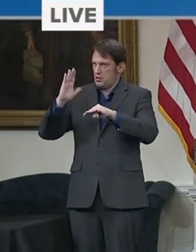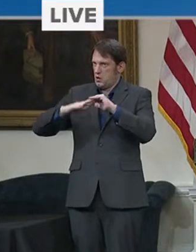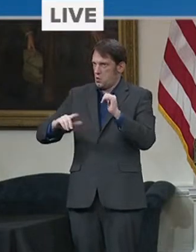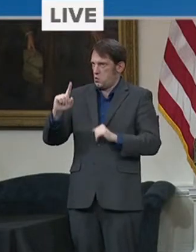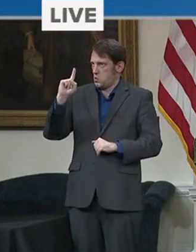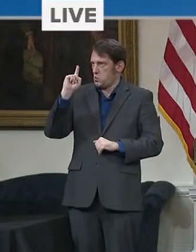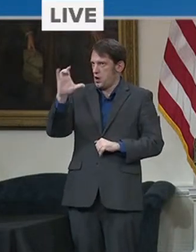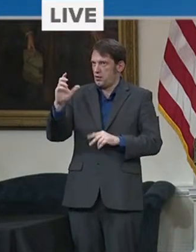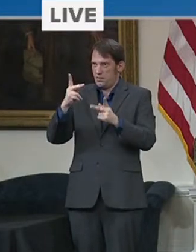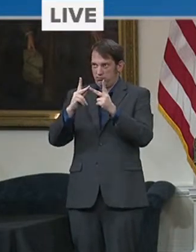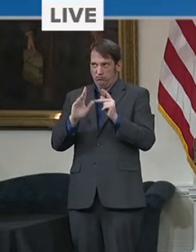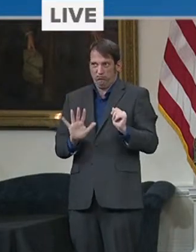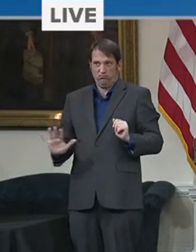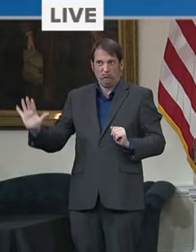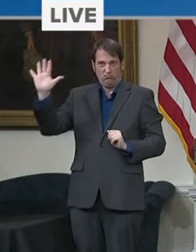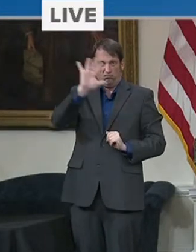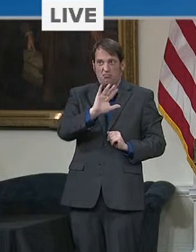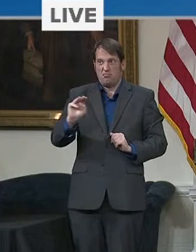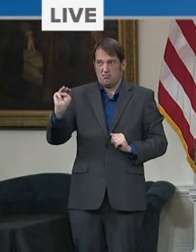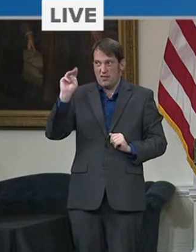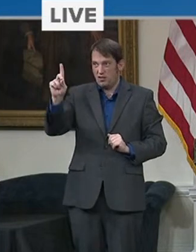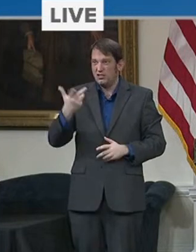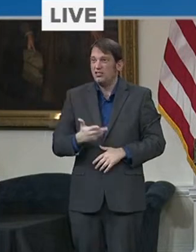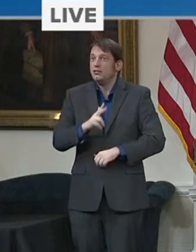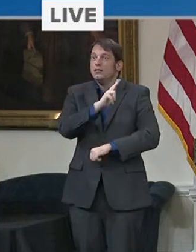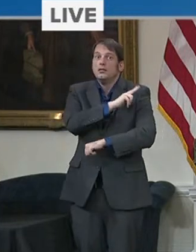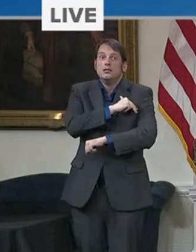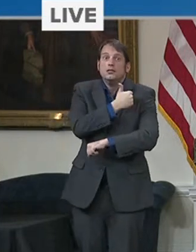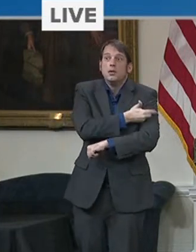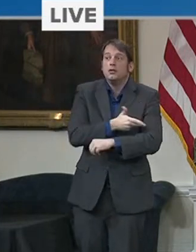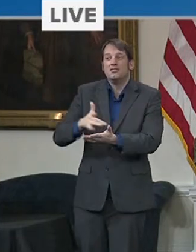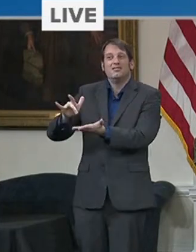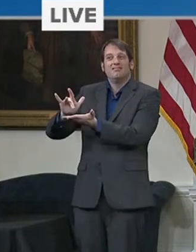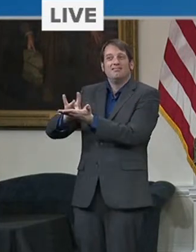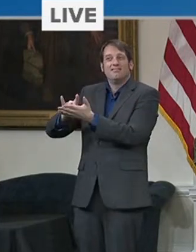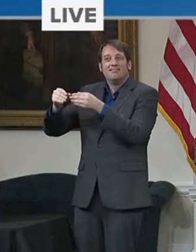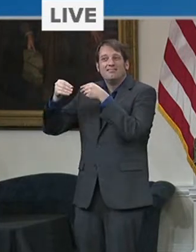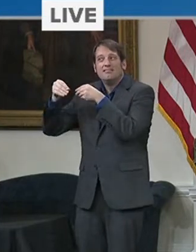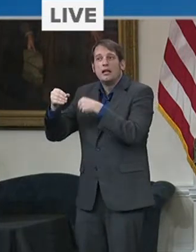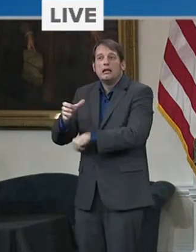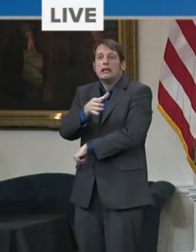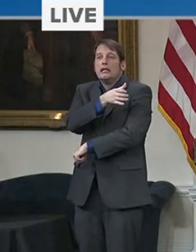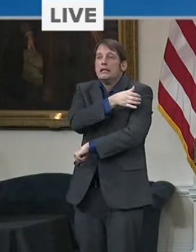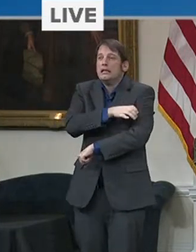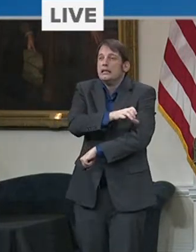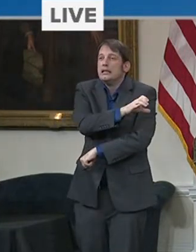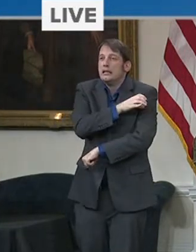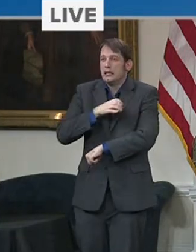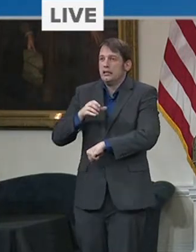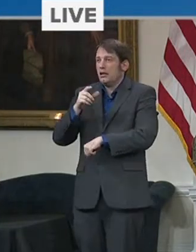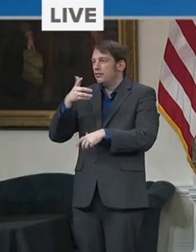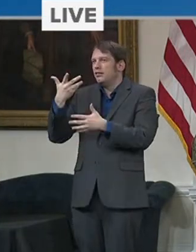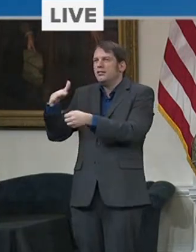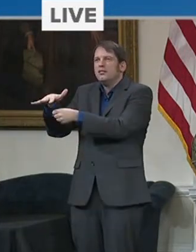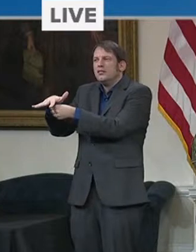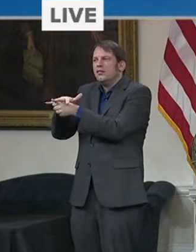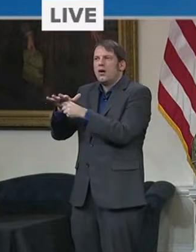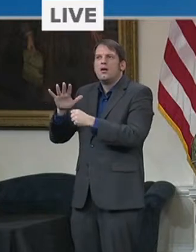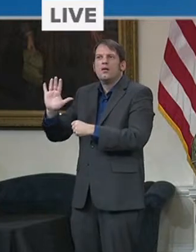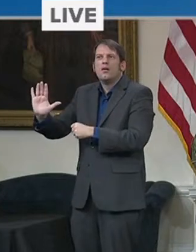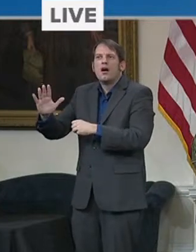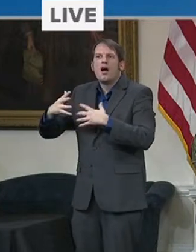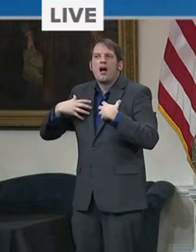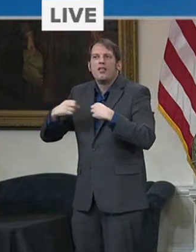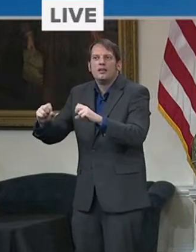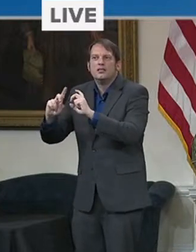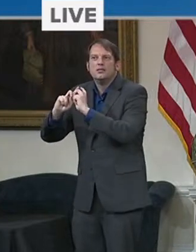state, including pharmacies, hospitals, and local health department clinics. This number is growing weekly and will